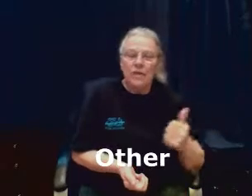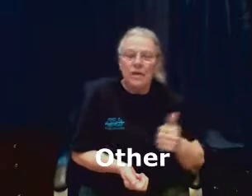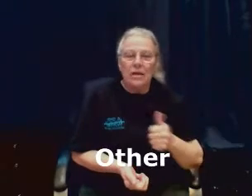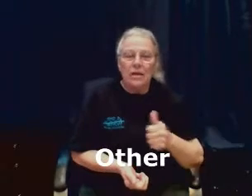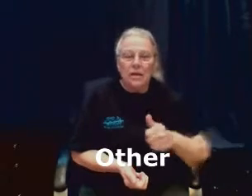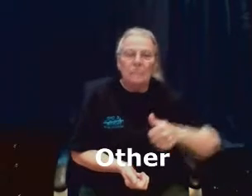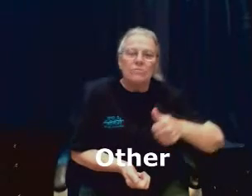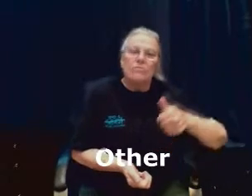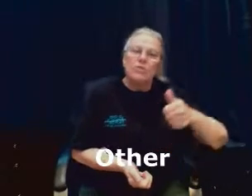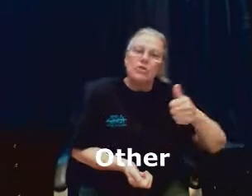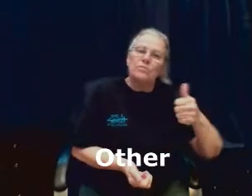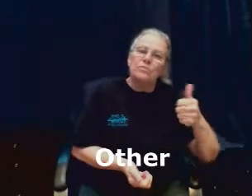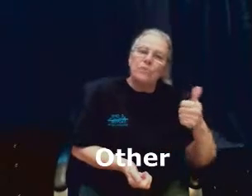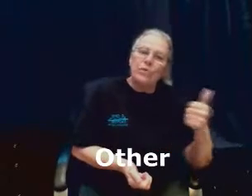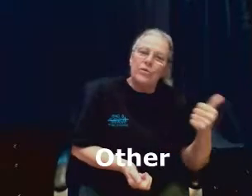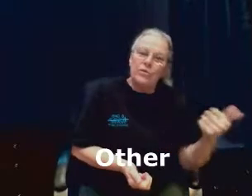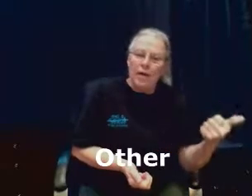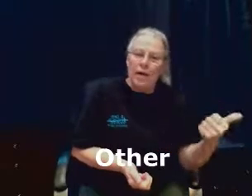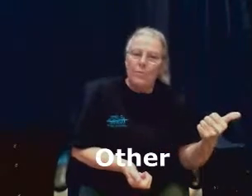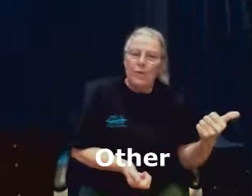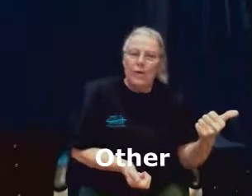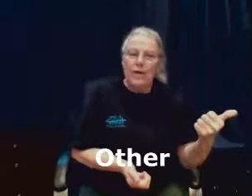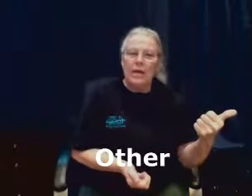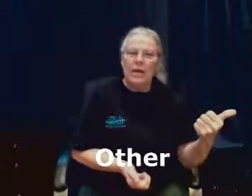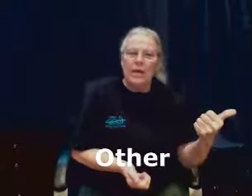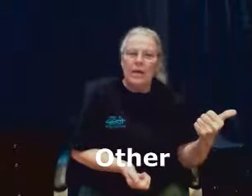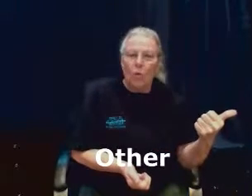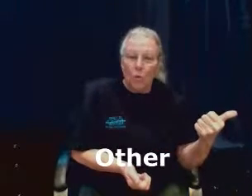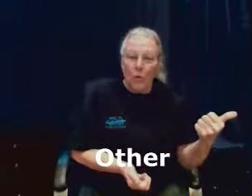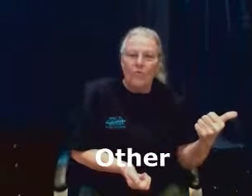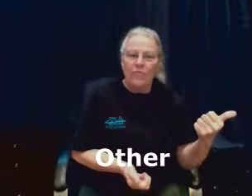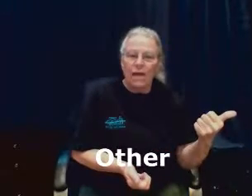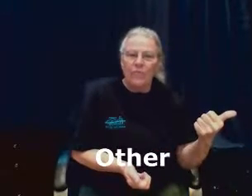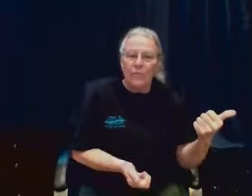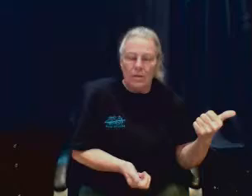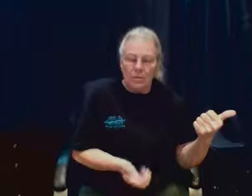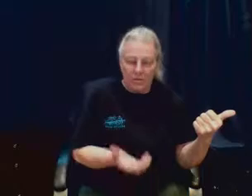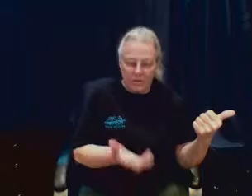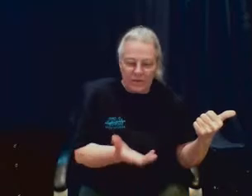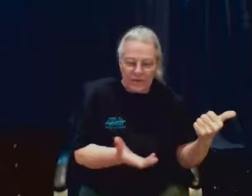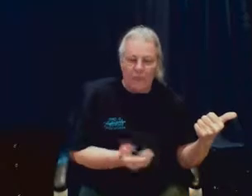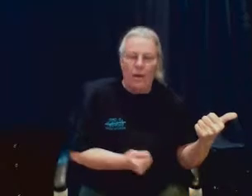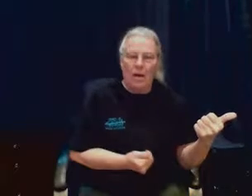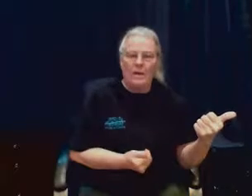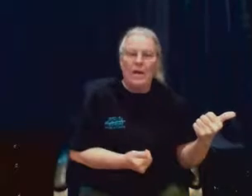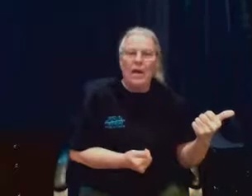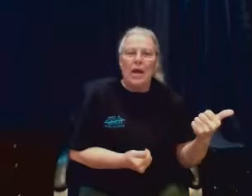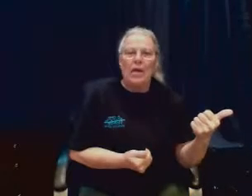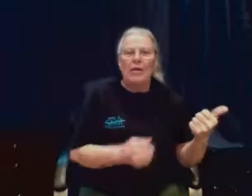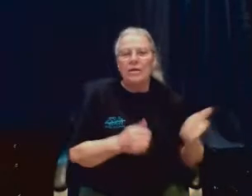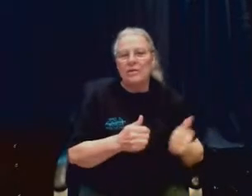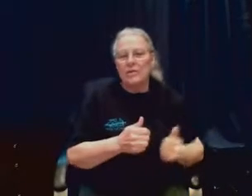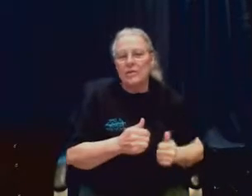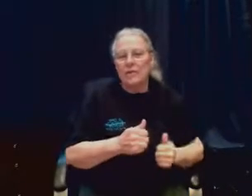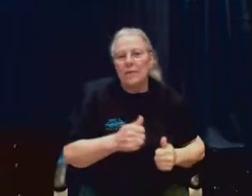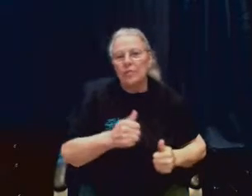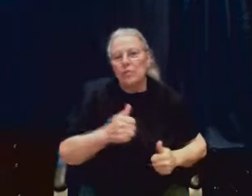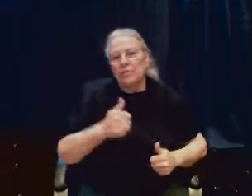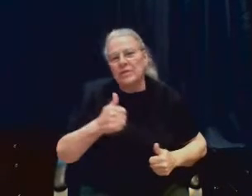see just with your thumb pointing away from this spot. Sometimes you will see